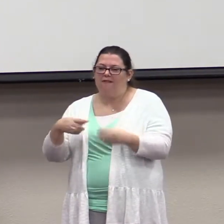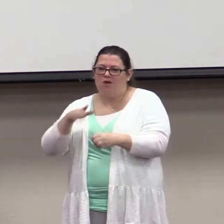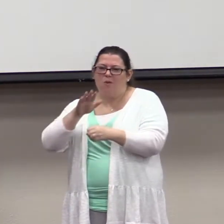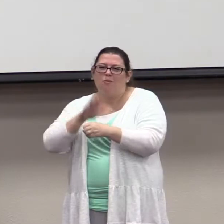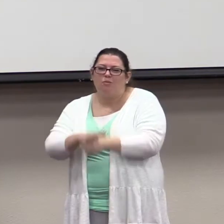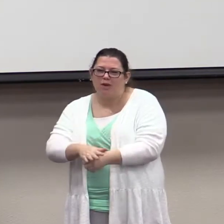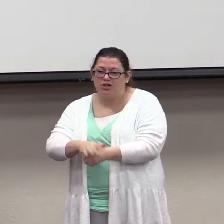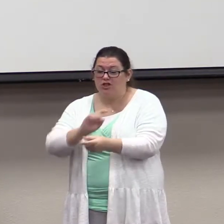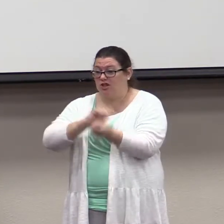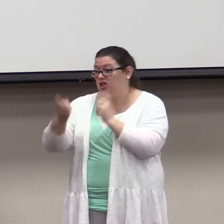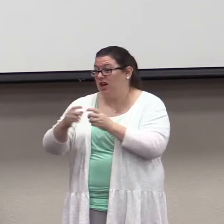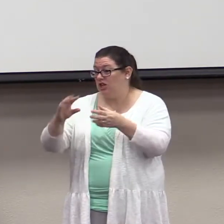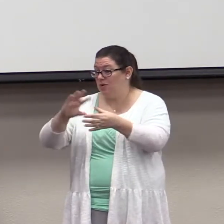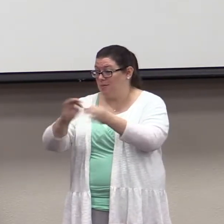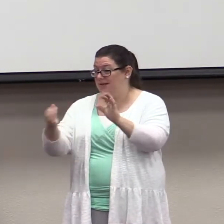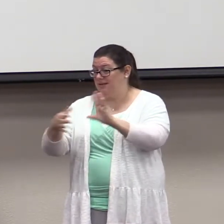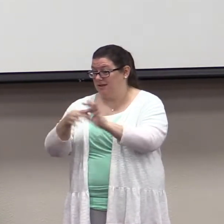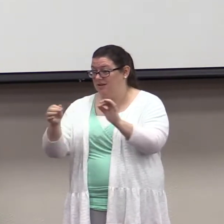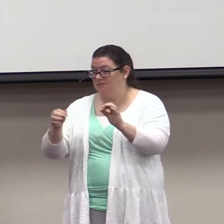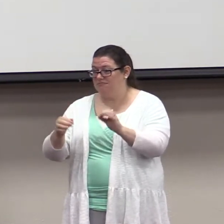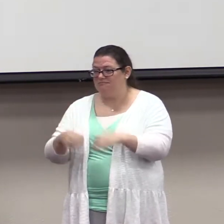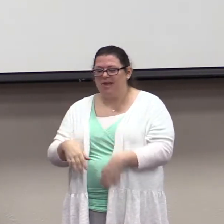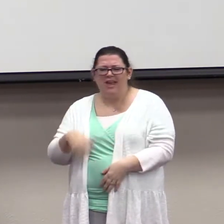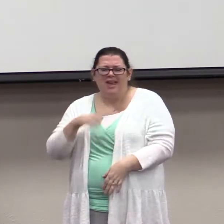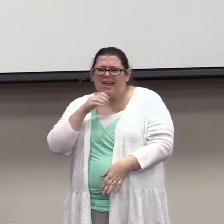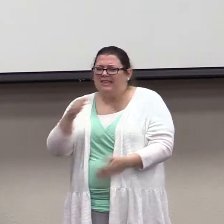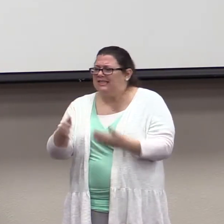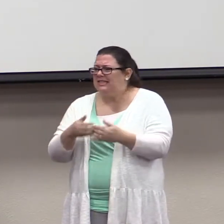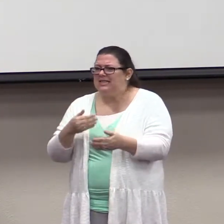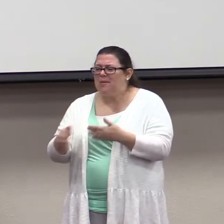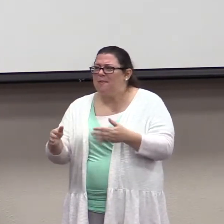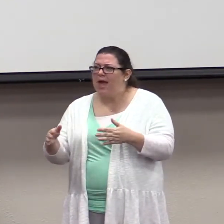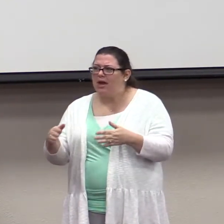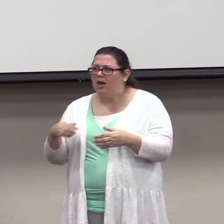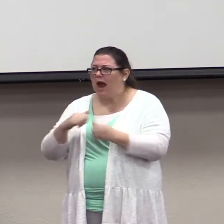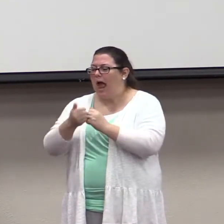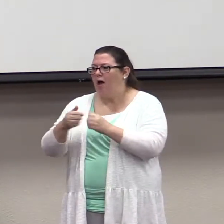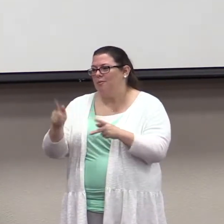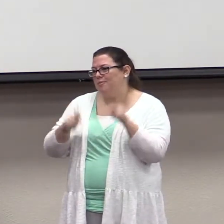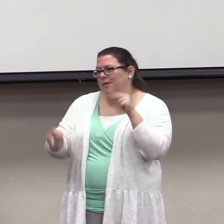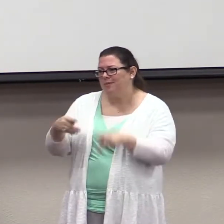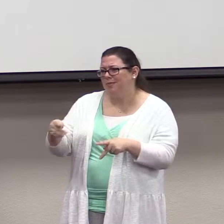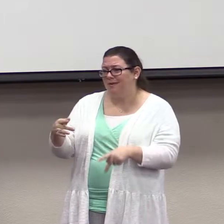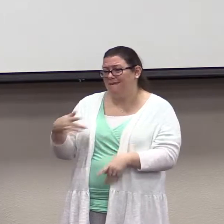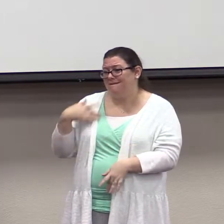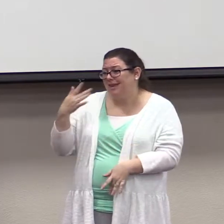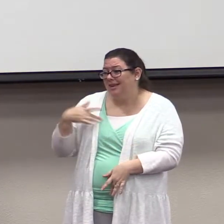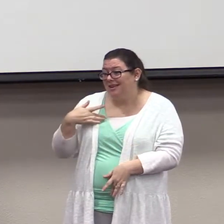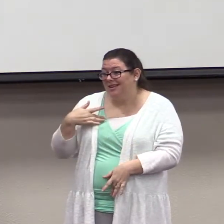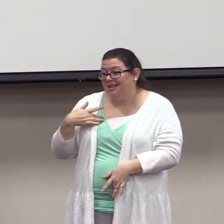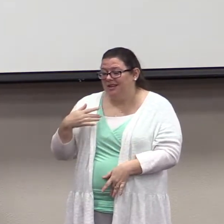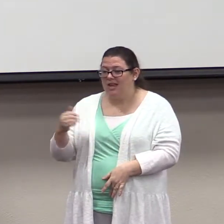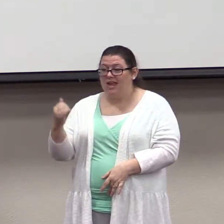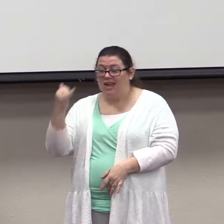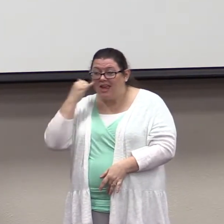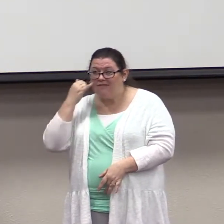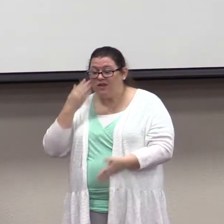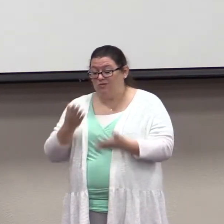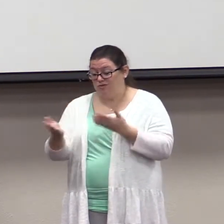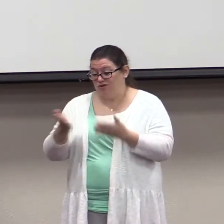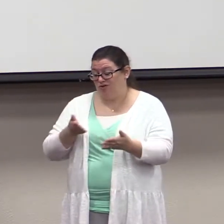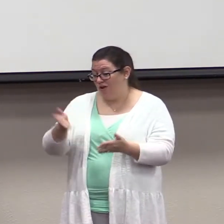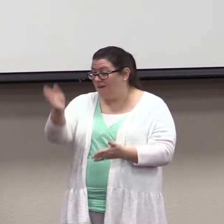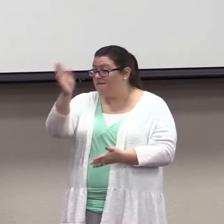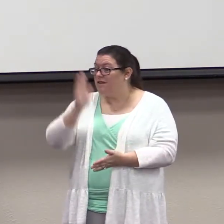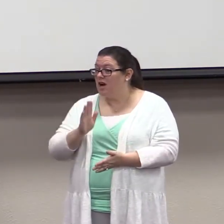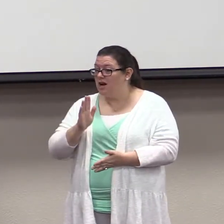how people feel or what they personally agree with or disagree with. If you serve God, you will live.